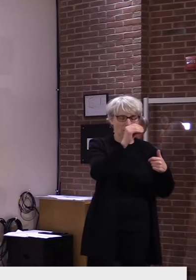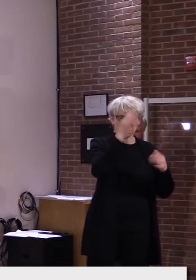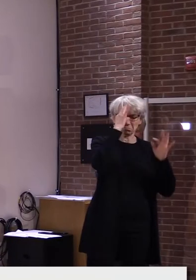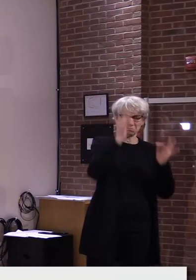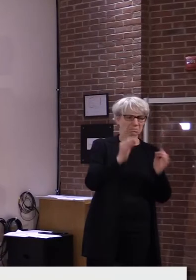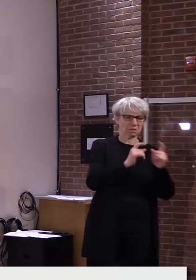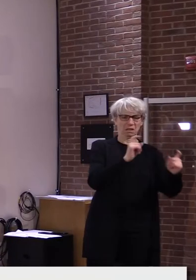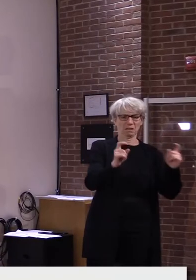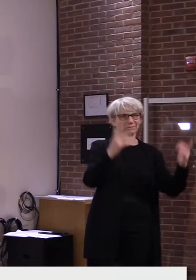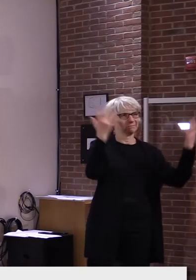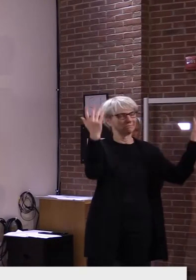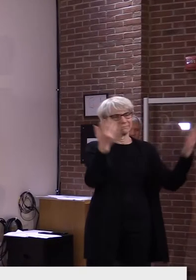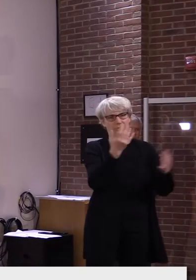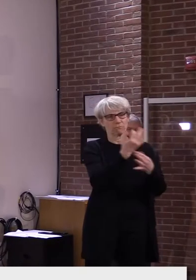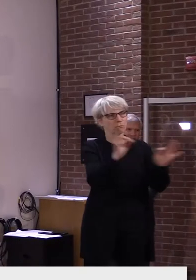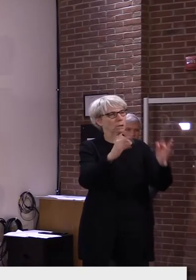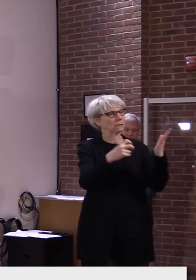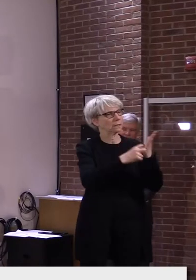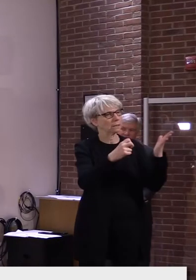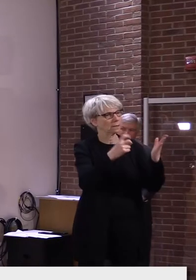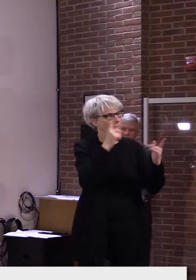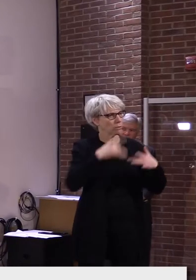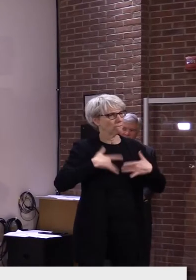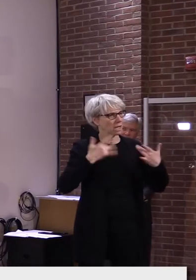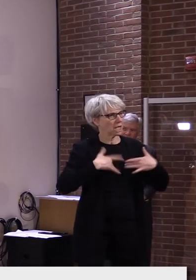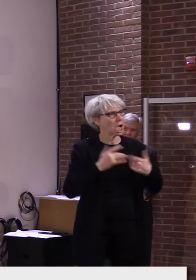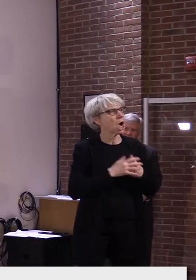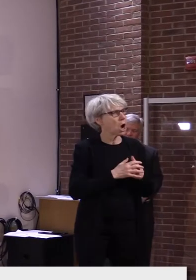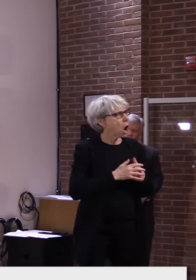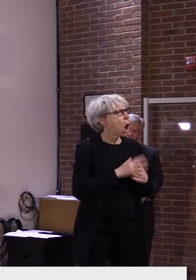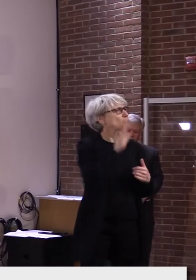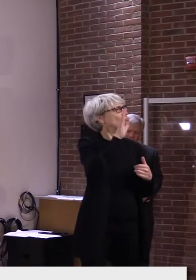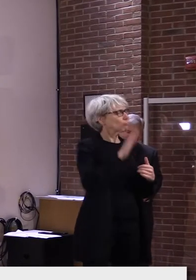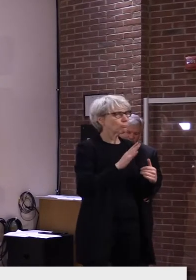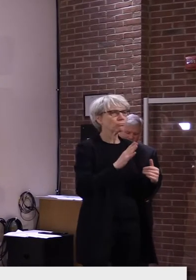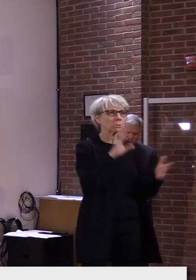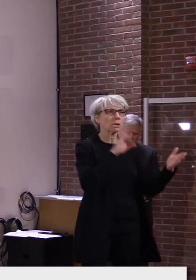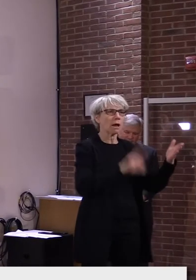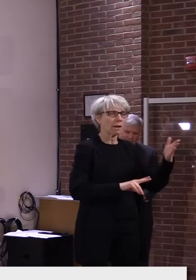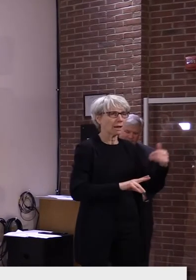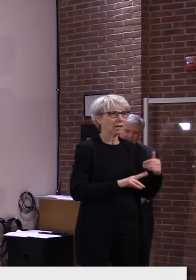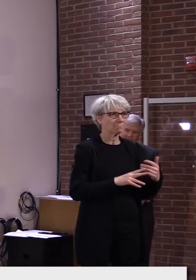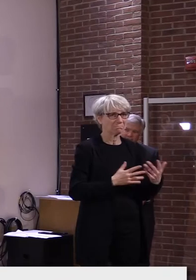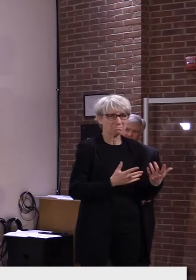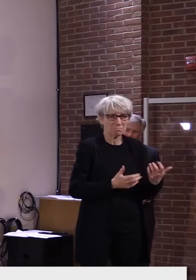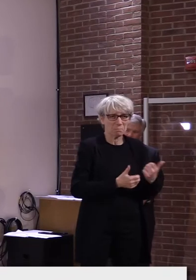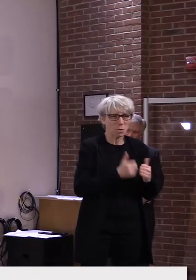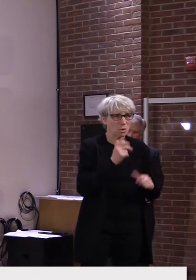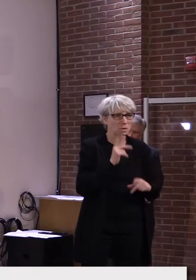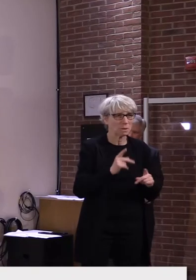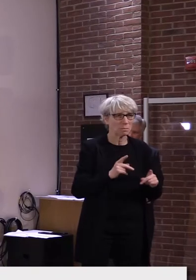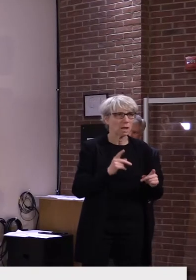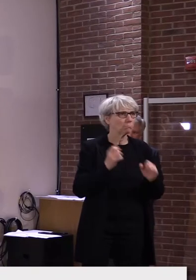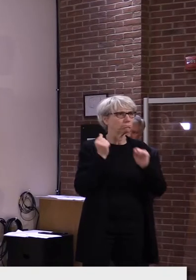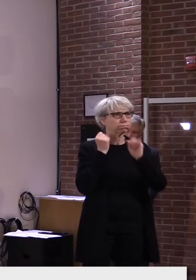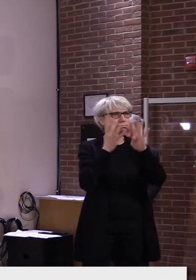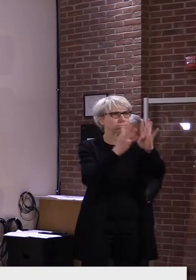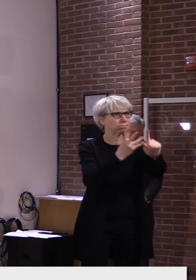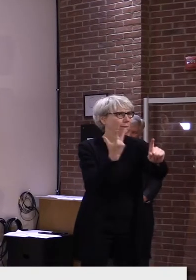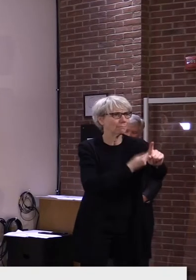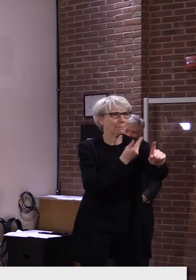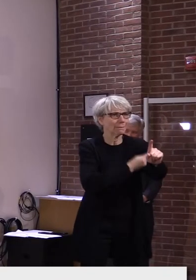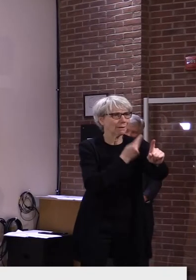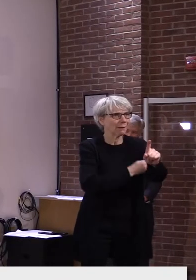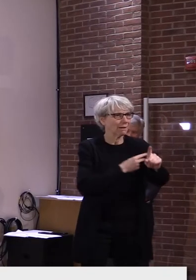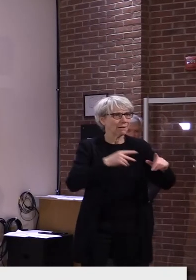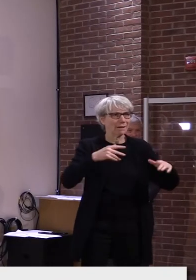to events, but it's been very, very modest. And Vermonters, for the most part, were getting vaccinated